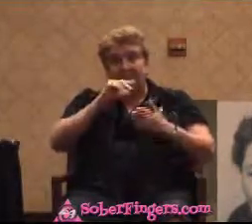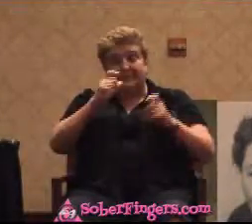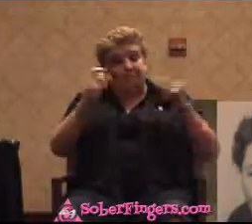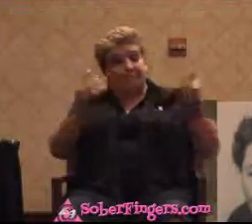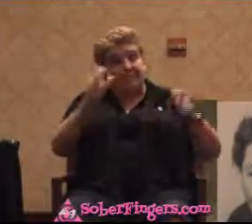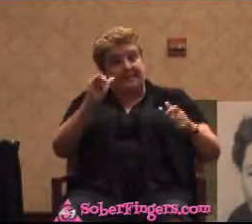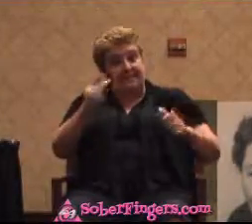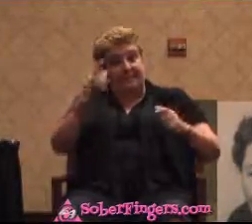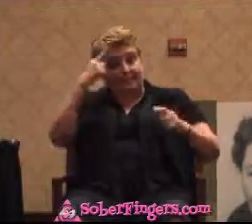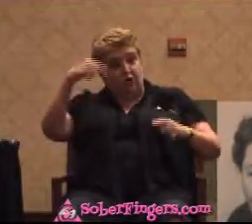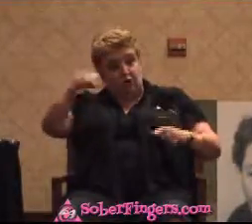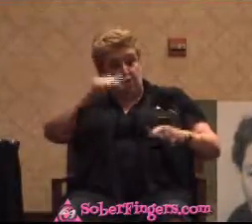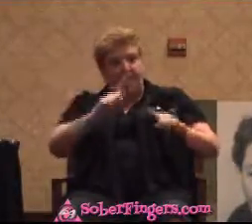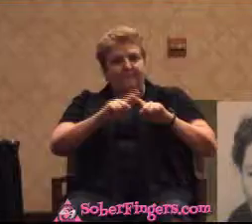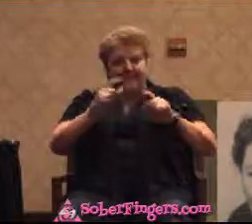me.